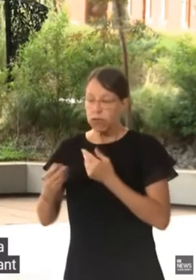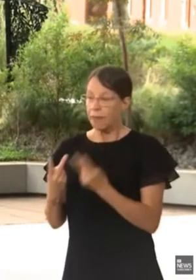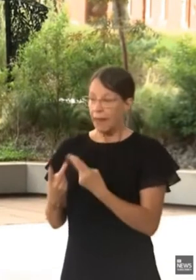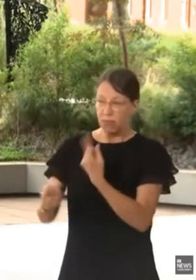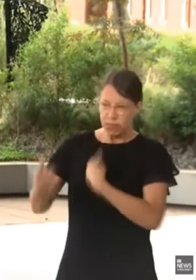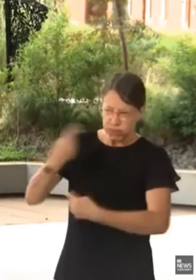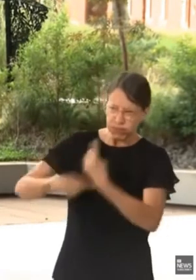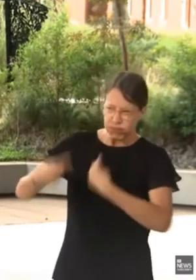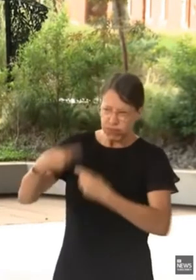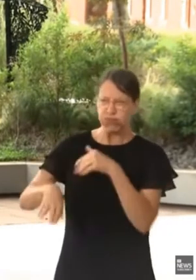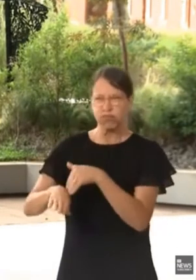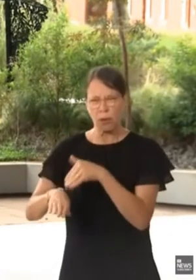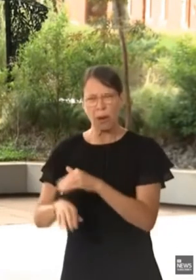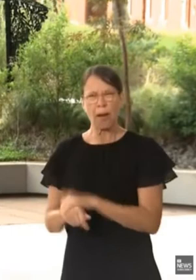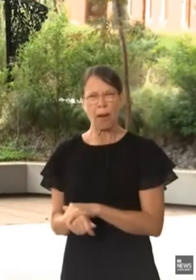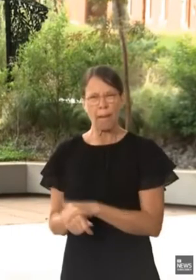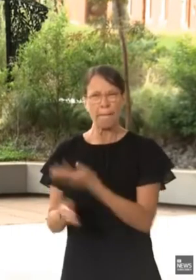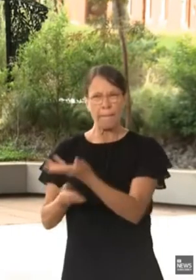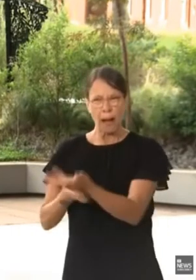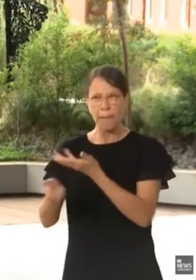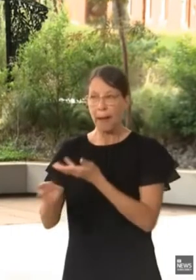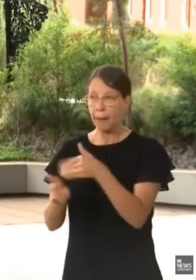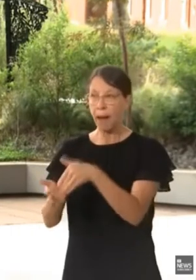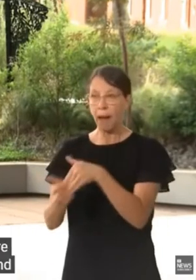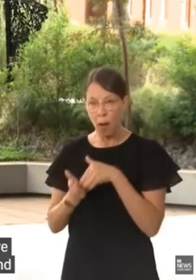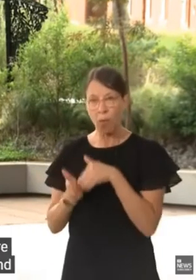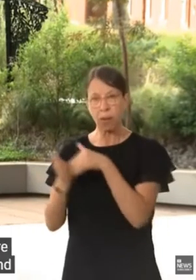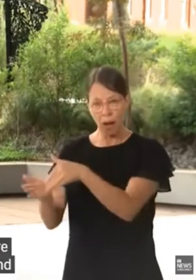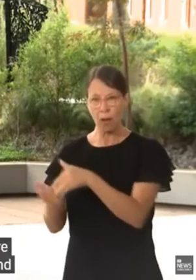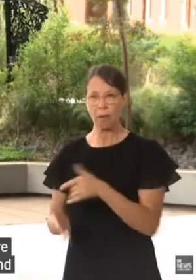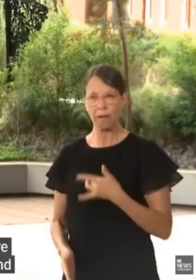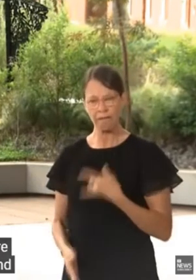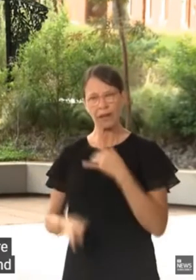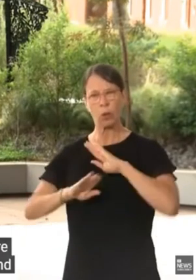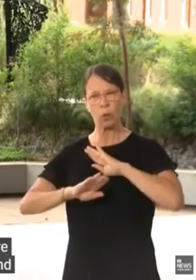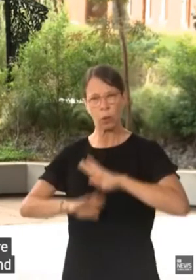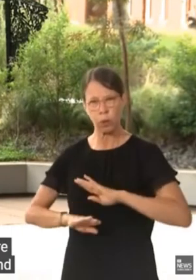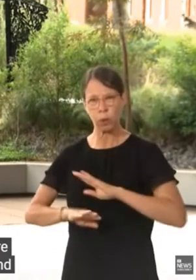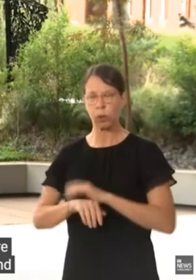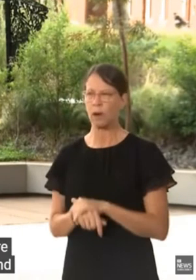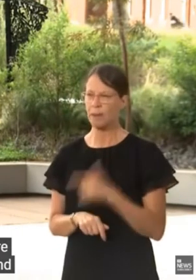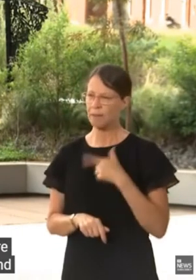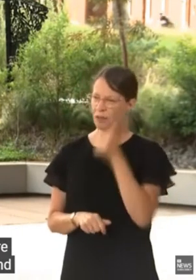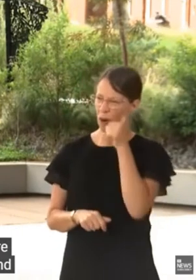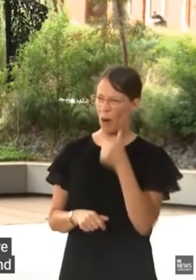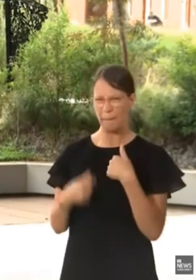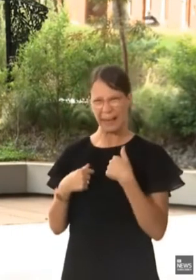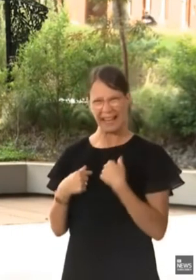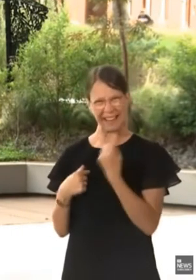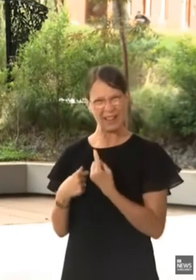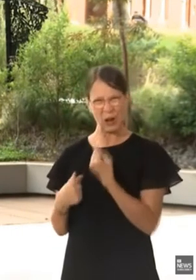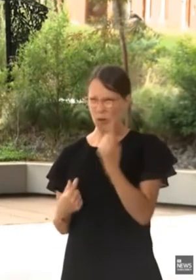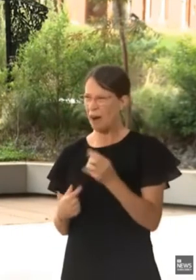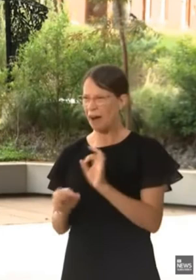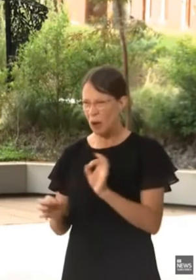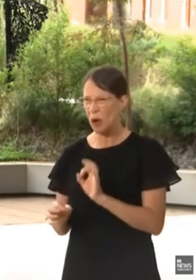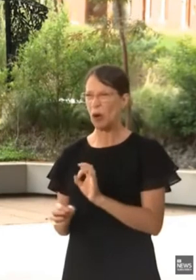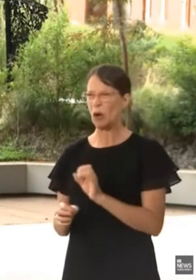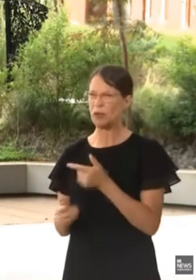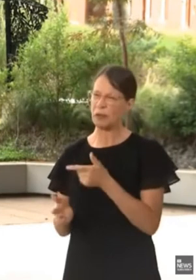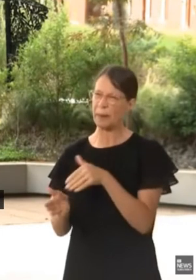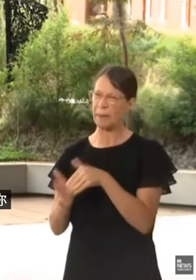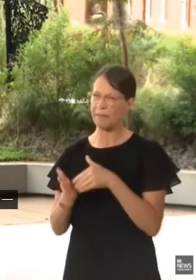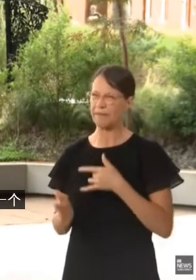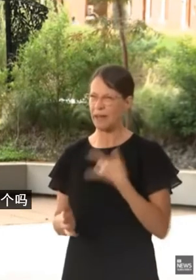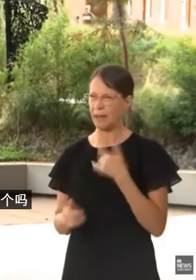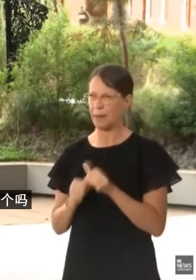important when someone admits that they're struggling with the stress and anxiety to validate their concerns. Thank you. Dr. Wright, while